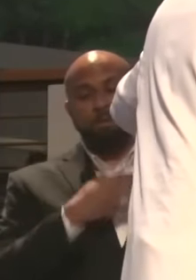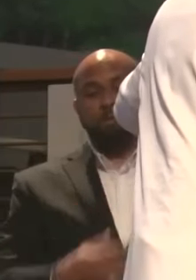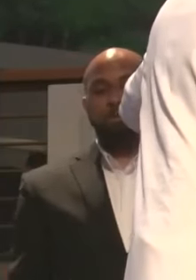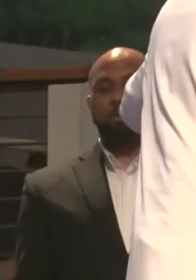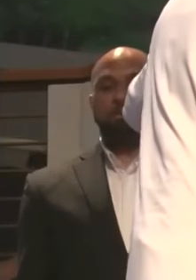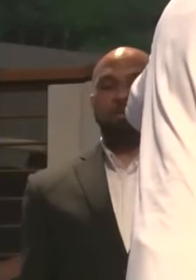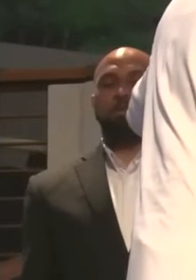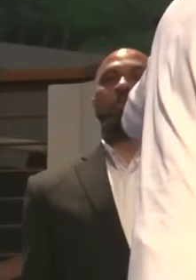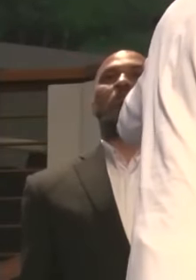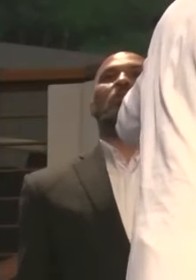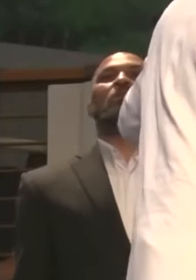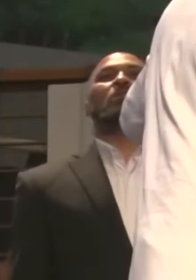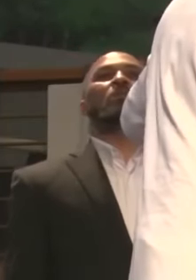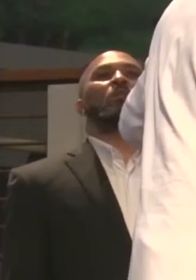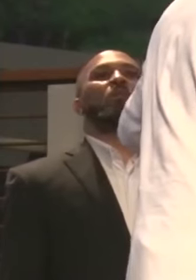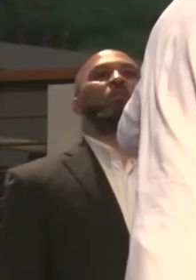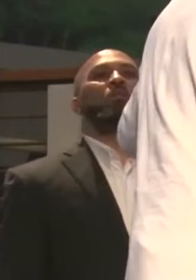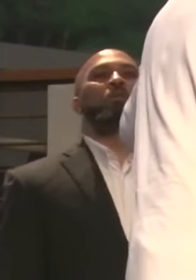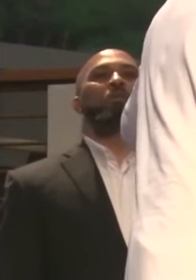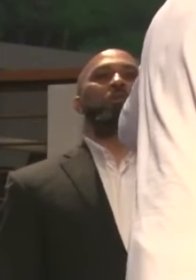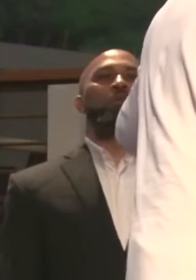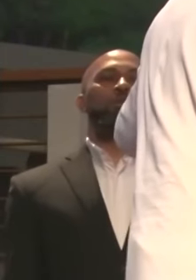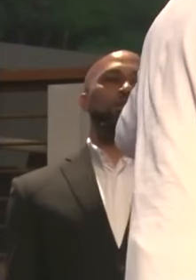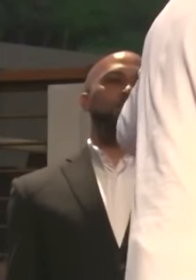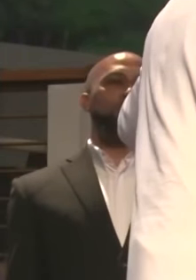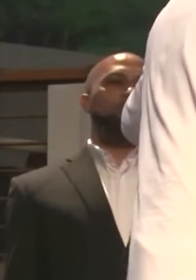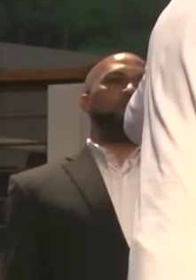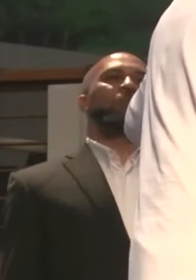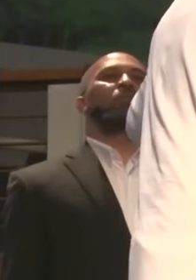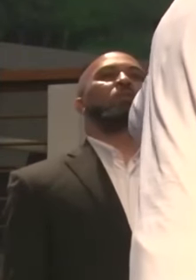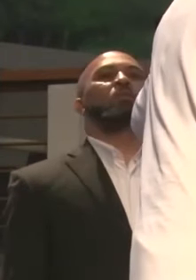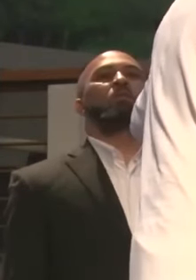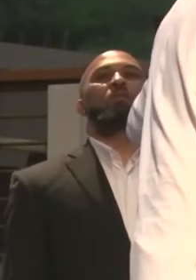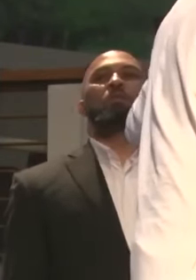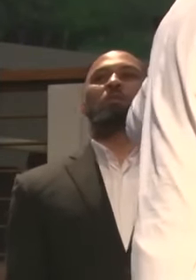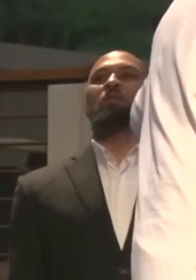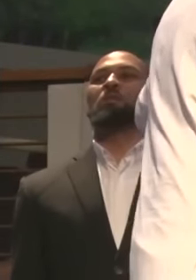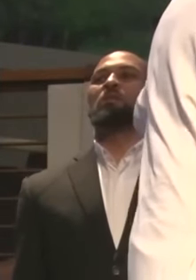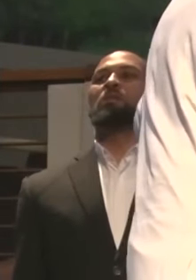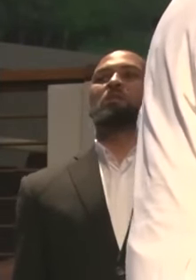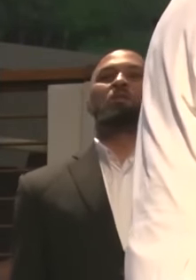And if you've got a nephew, an uncle,